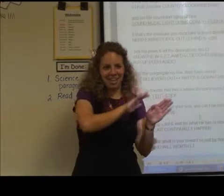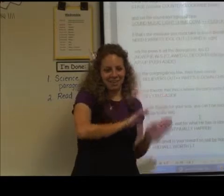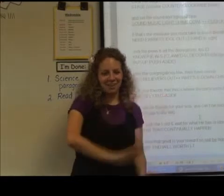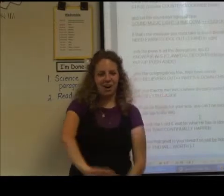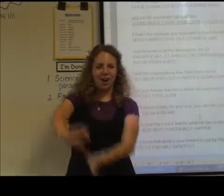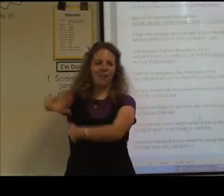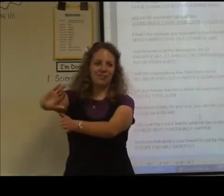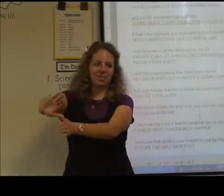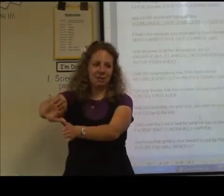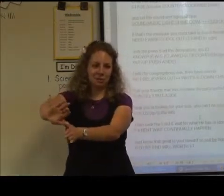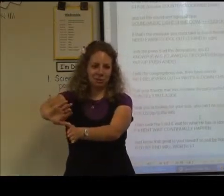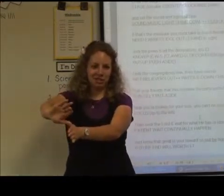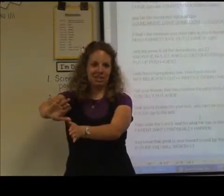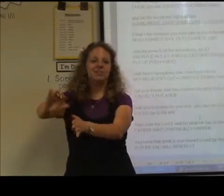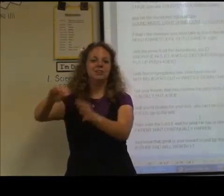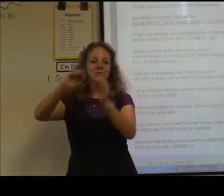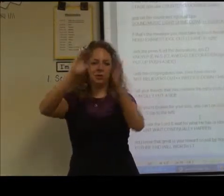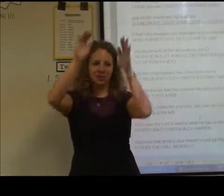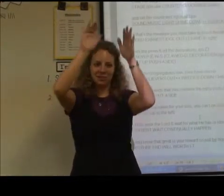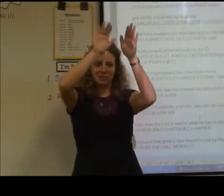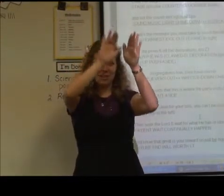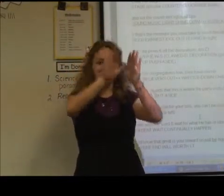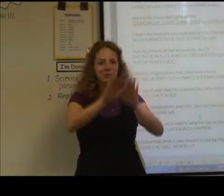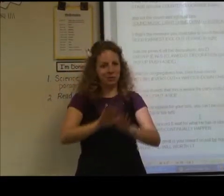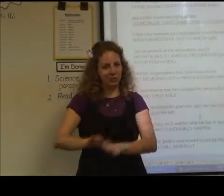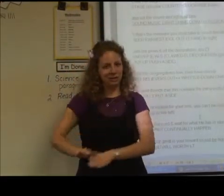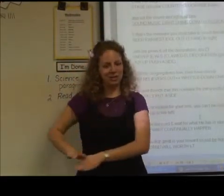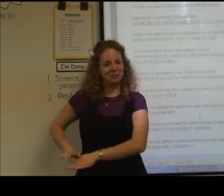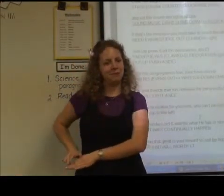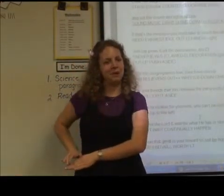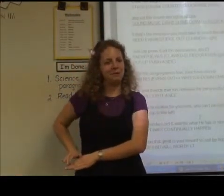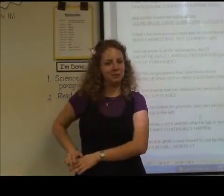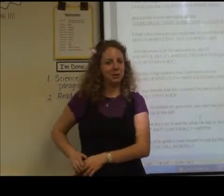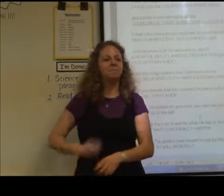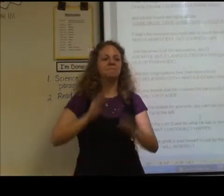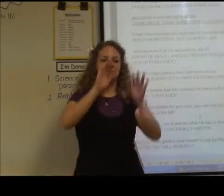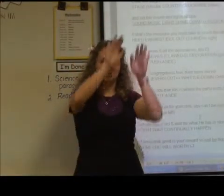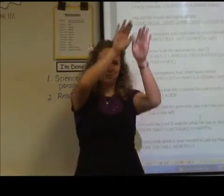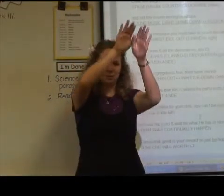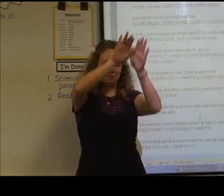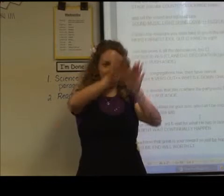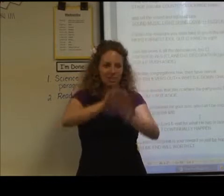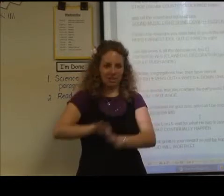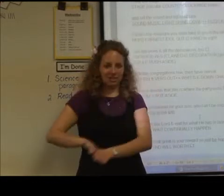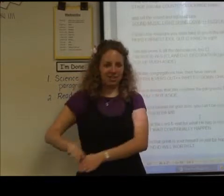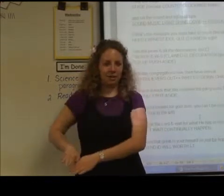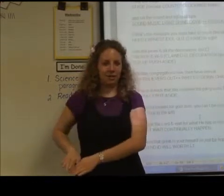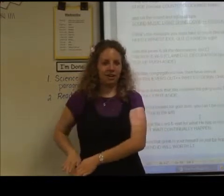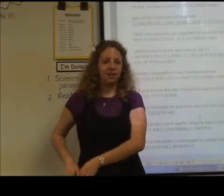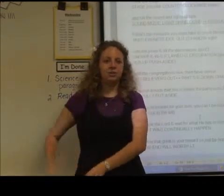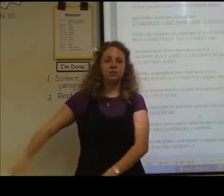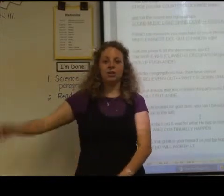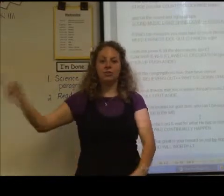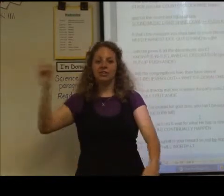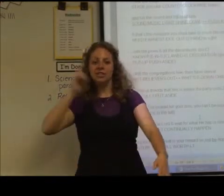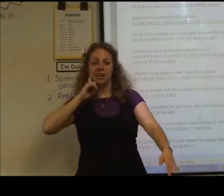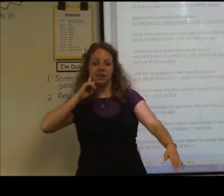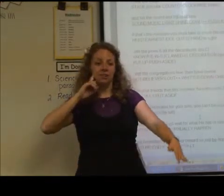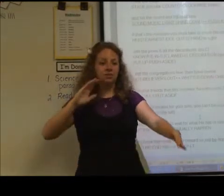like off on that person. So you have to be careful with the direction that you put it. So pushing it aside that way. So the sound,